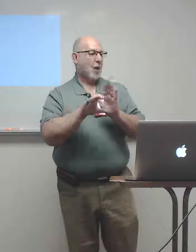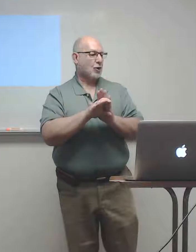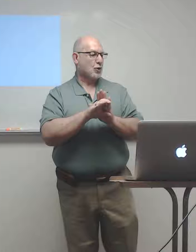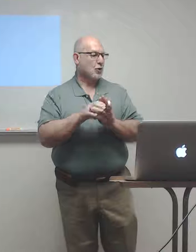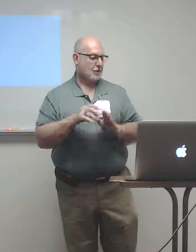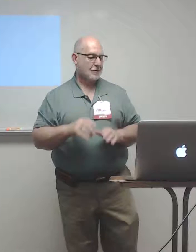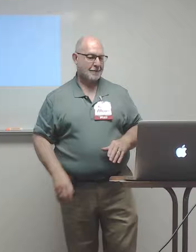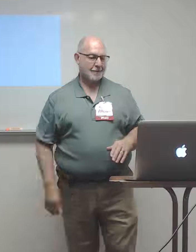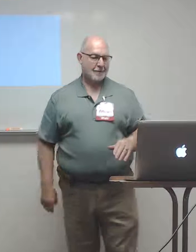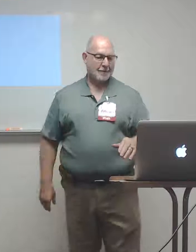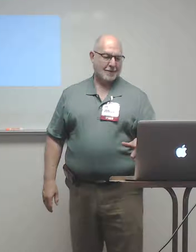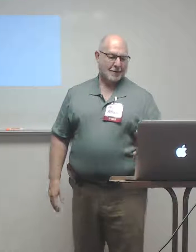character.